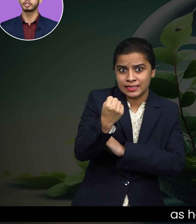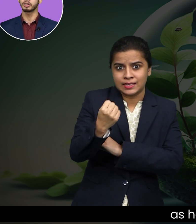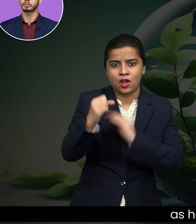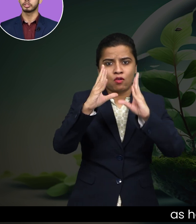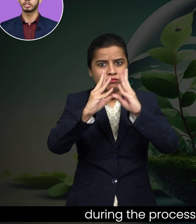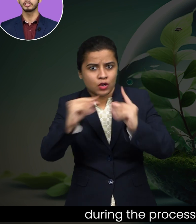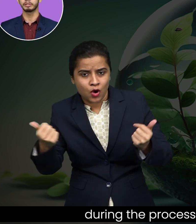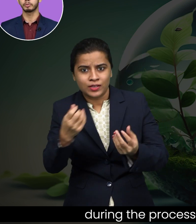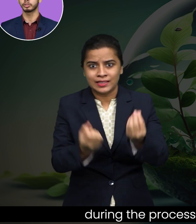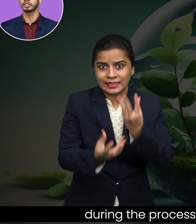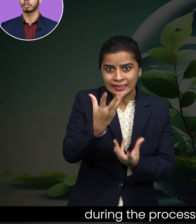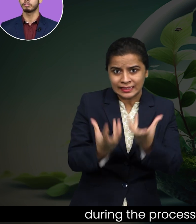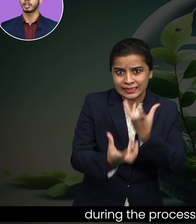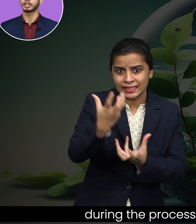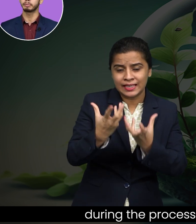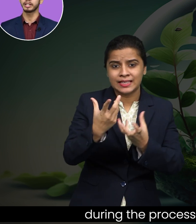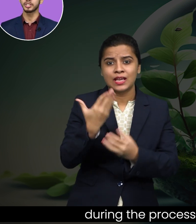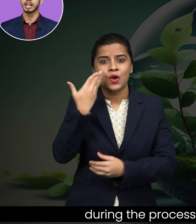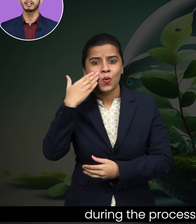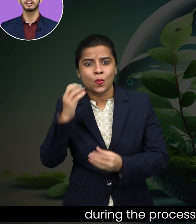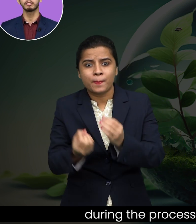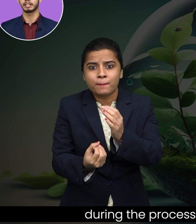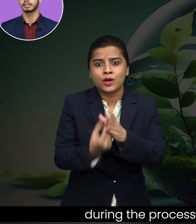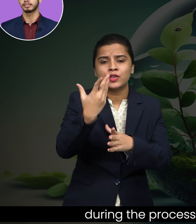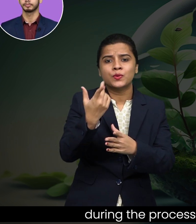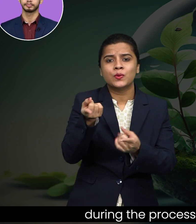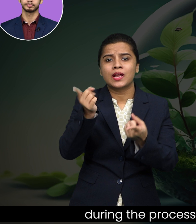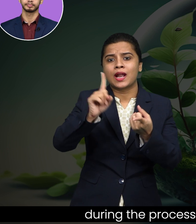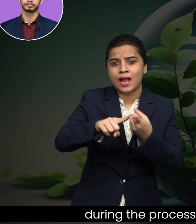is produced during the process of respiration and other